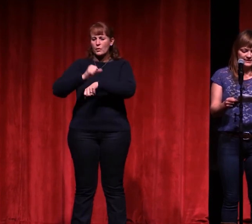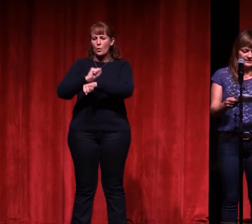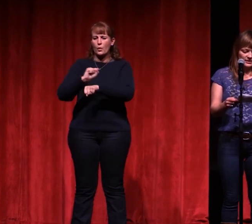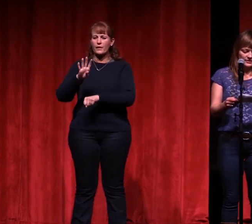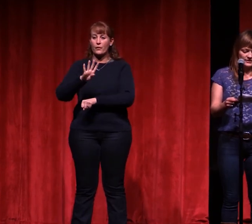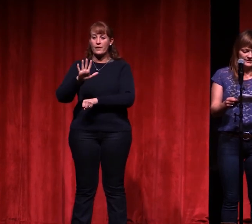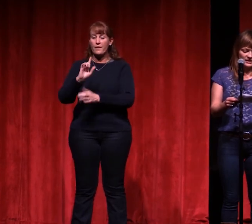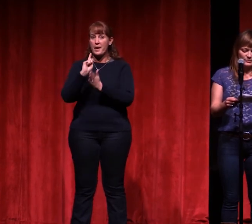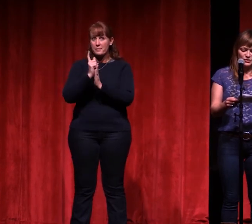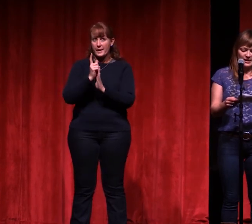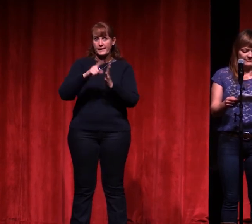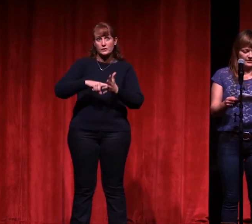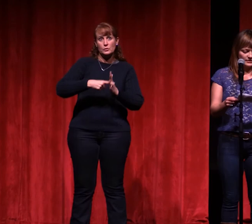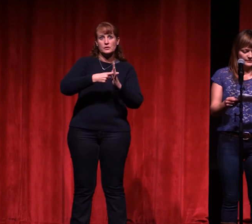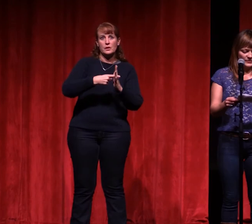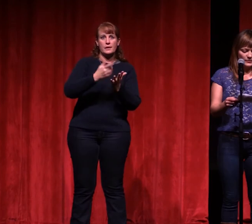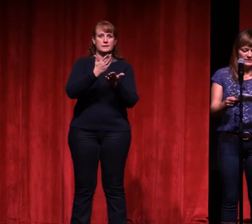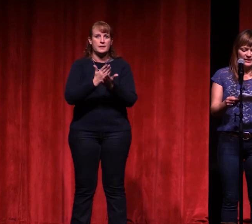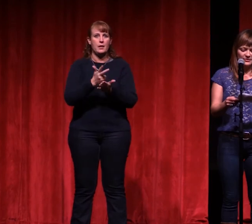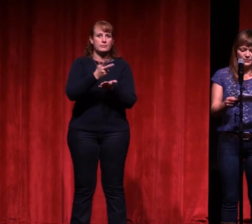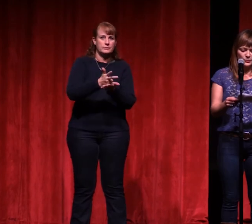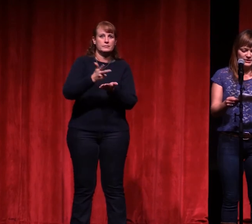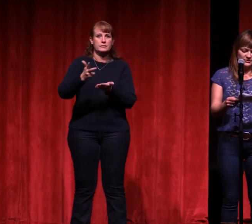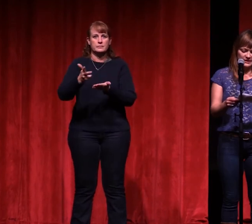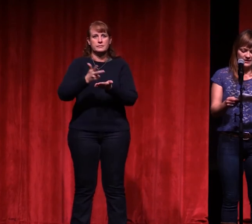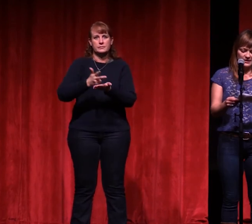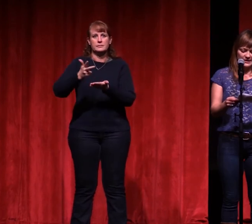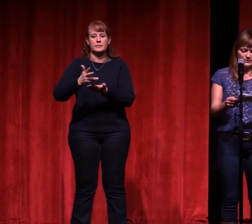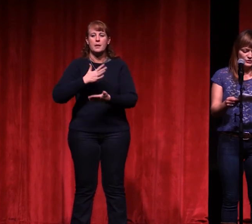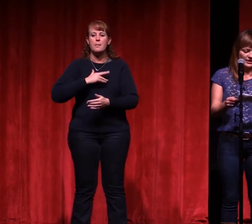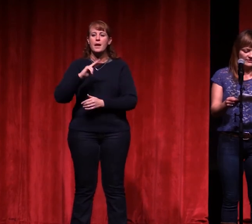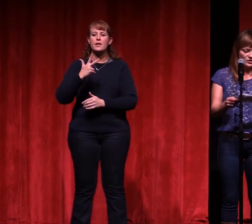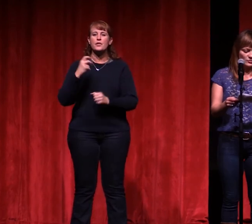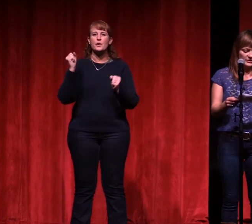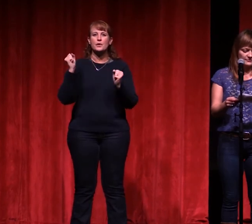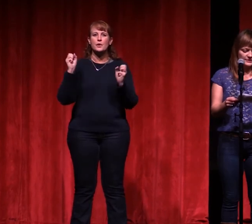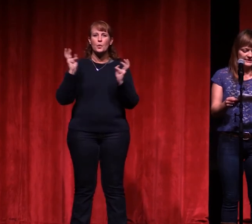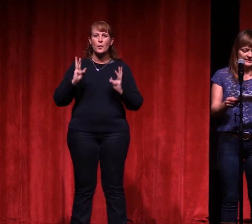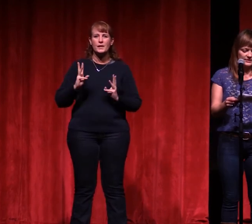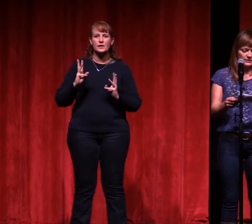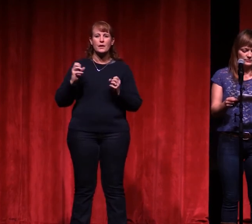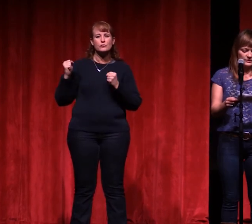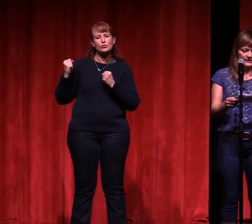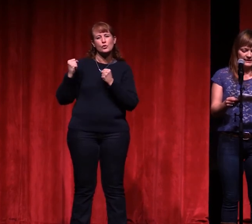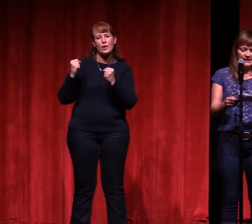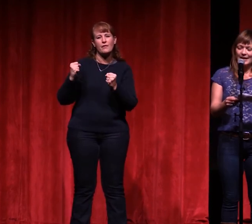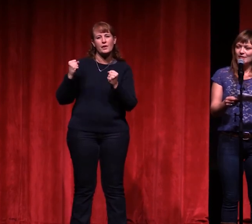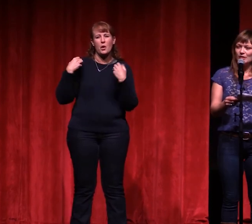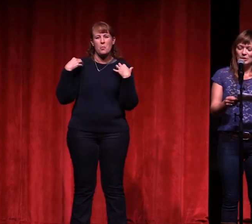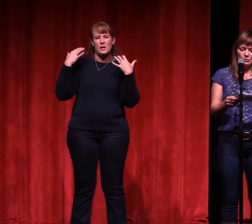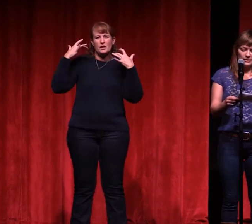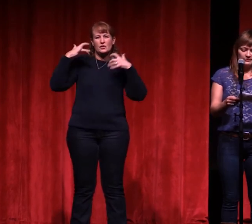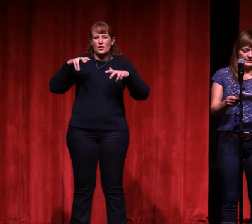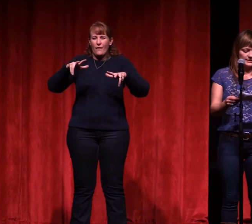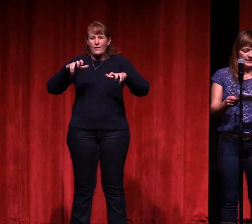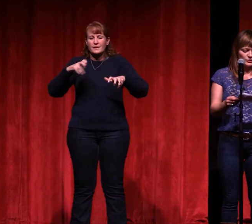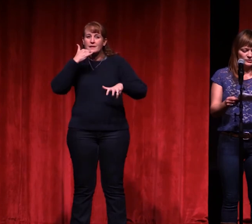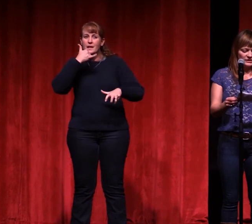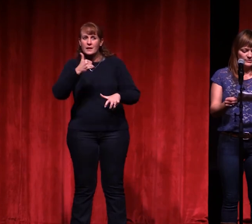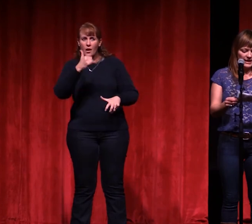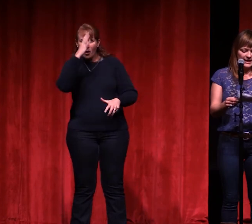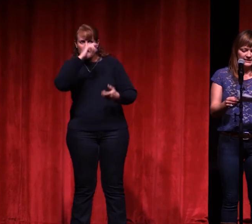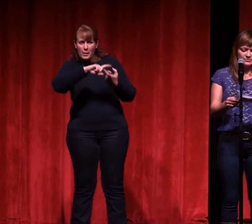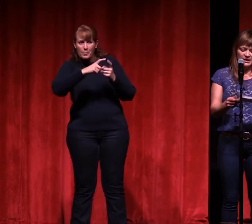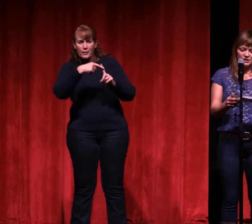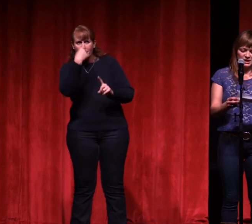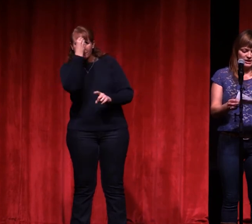minutes in start and stop traffic. It was my third winter there, and I was driving home in the freezing snow. I called my boyfriend and told